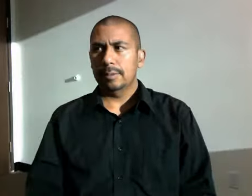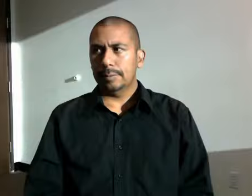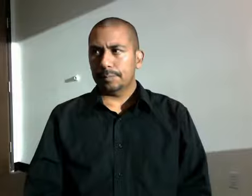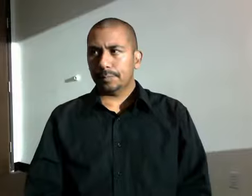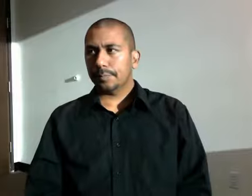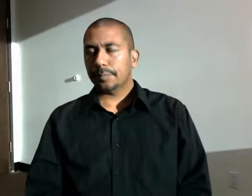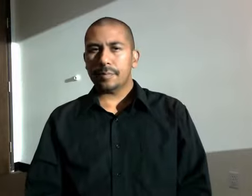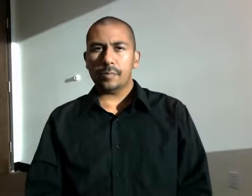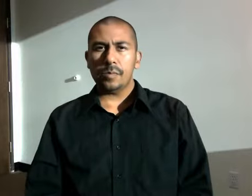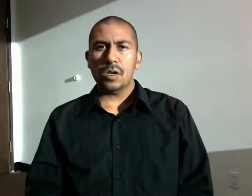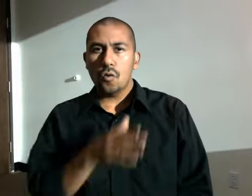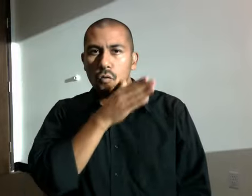have their breakfast and lunch.